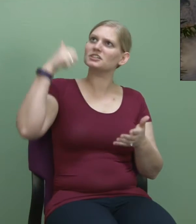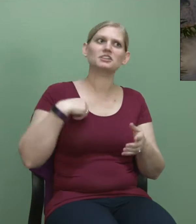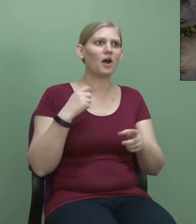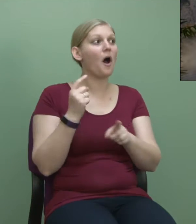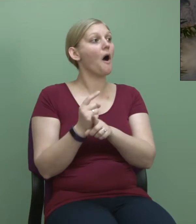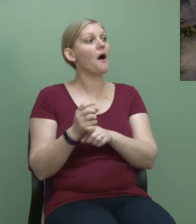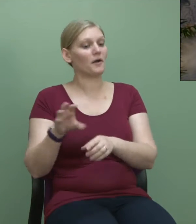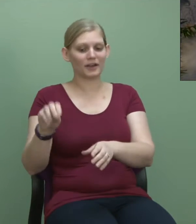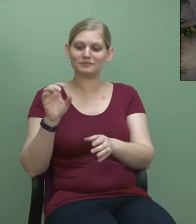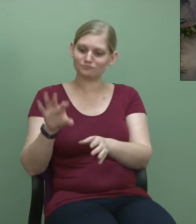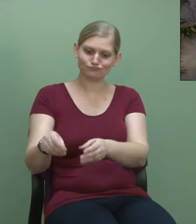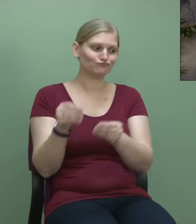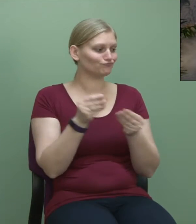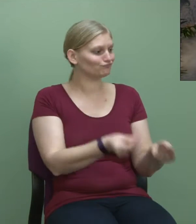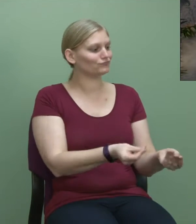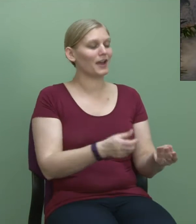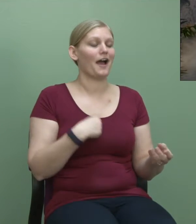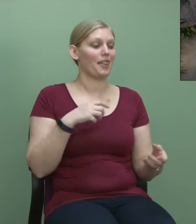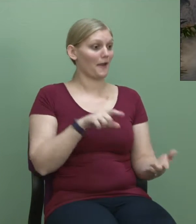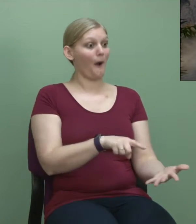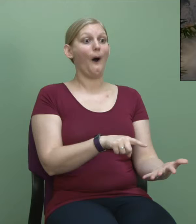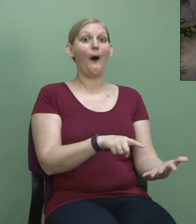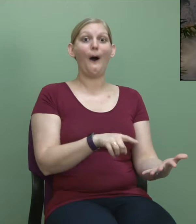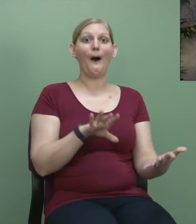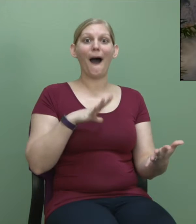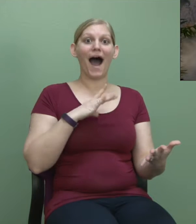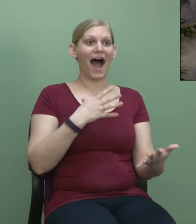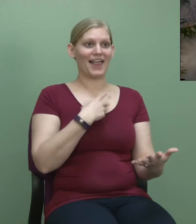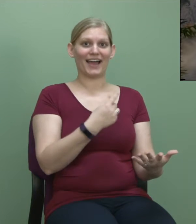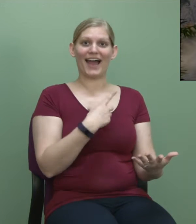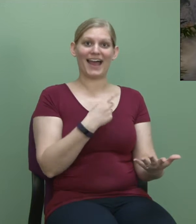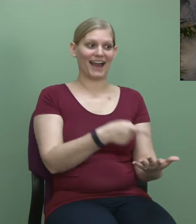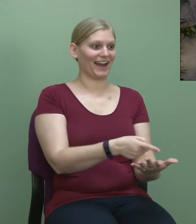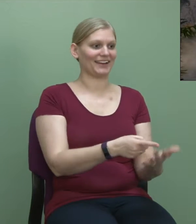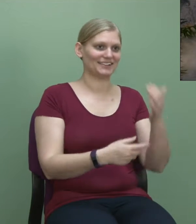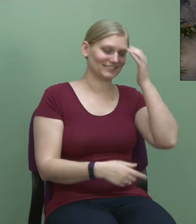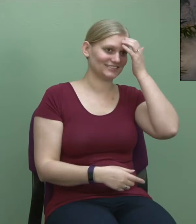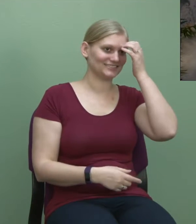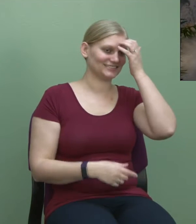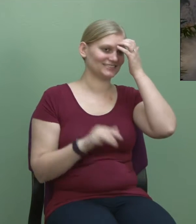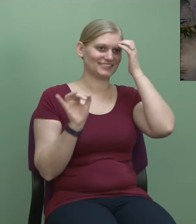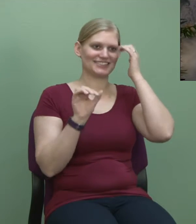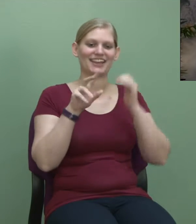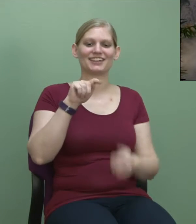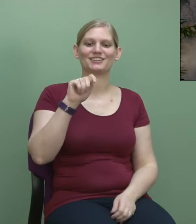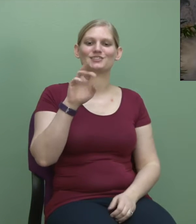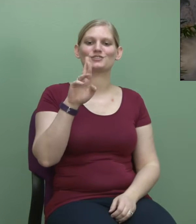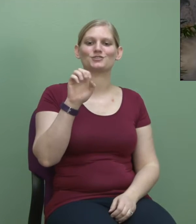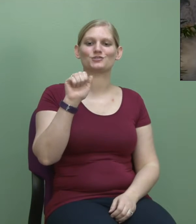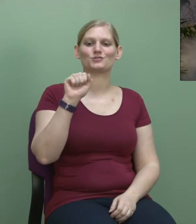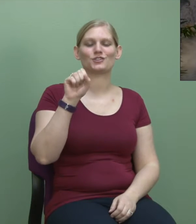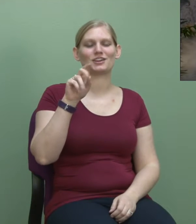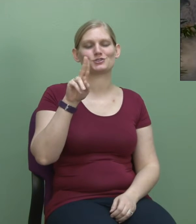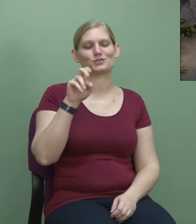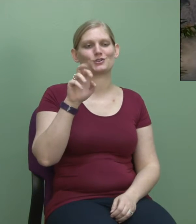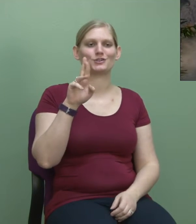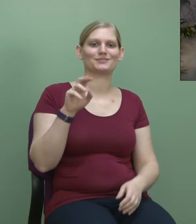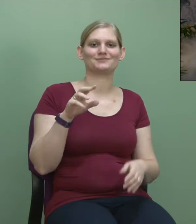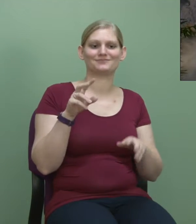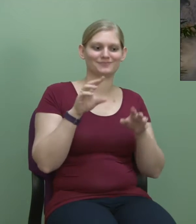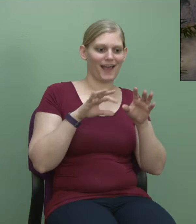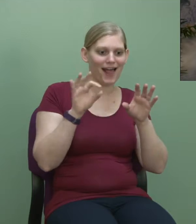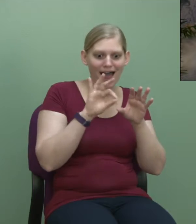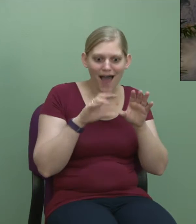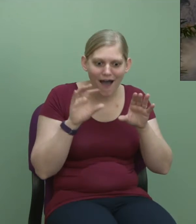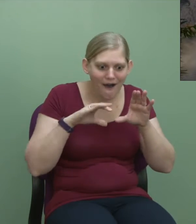treasure hunt when they do get to a book about something that they enjoy. They use not a library voice, and tell you, I